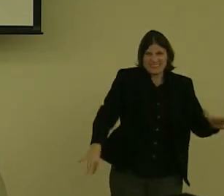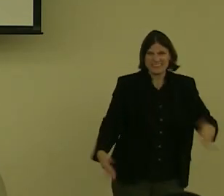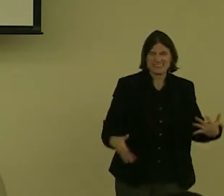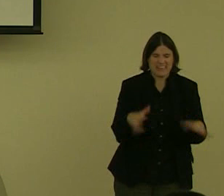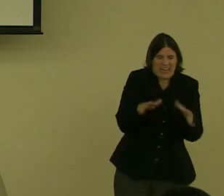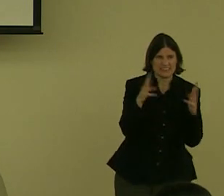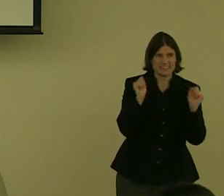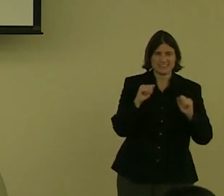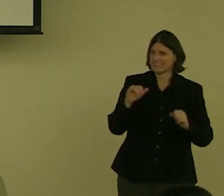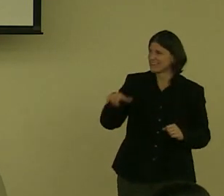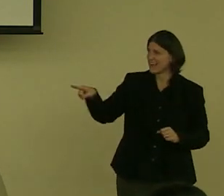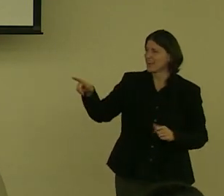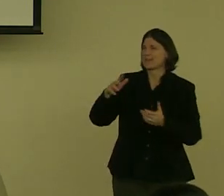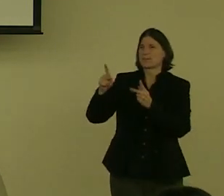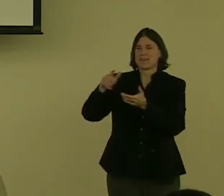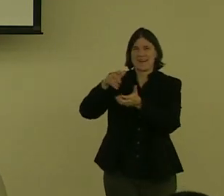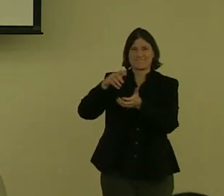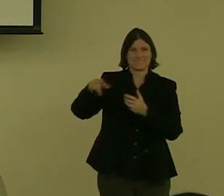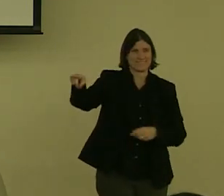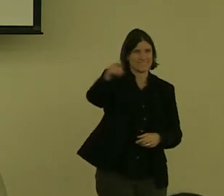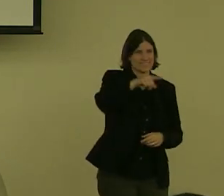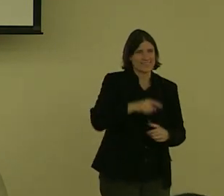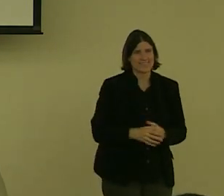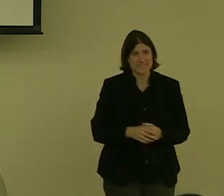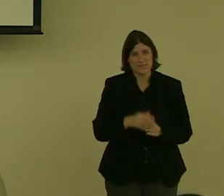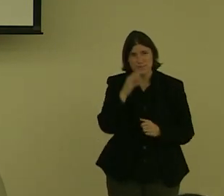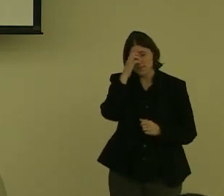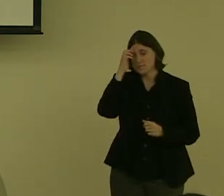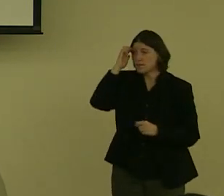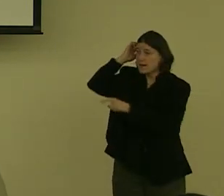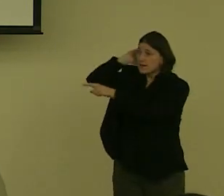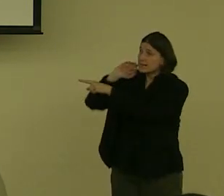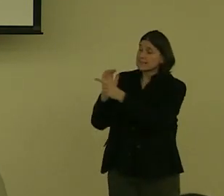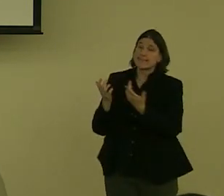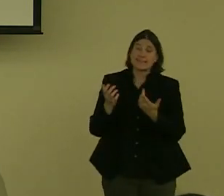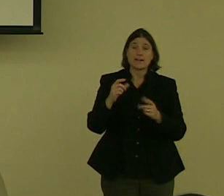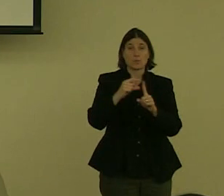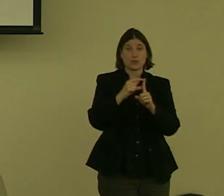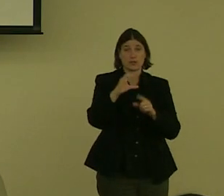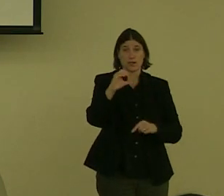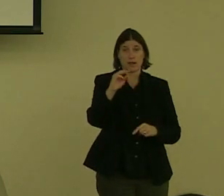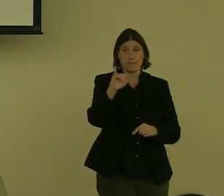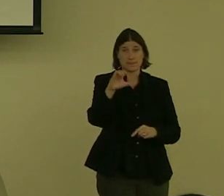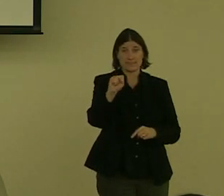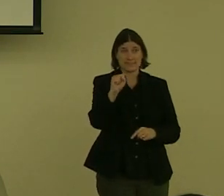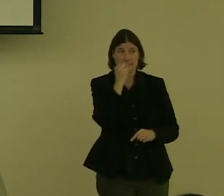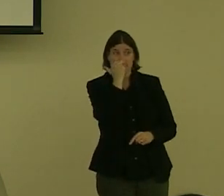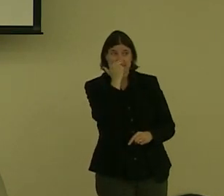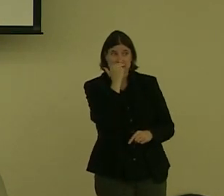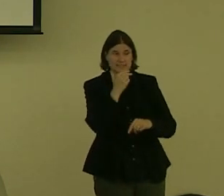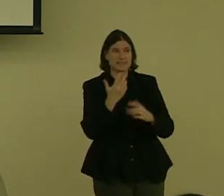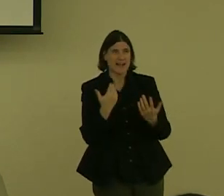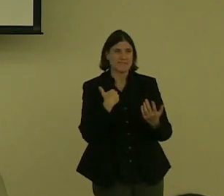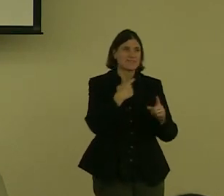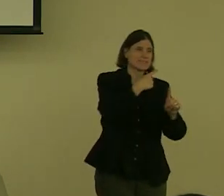I agree that comics is not a perfect term, but it is the term. in the